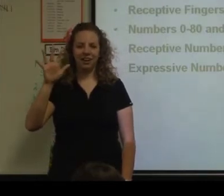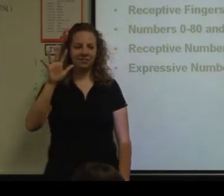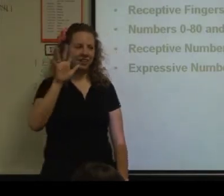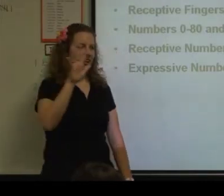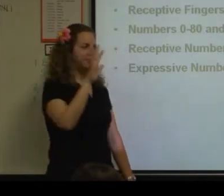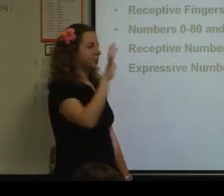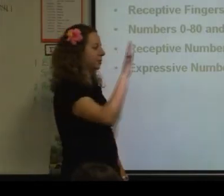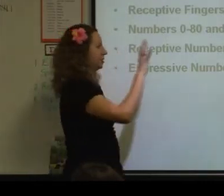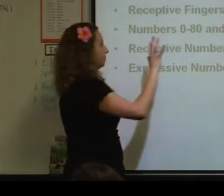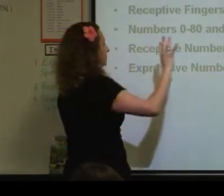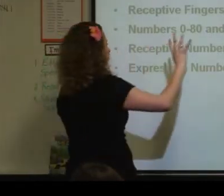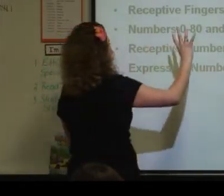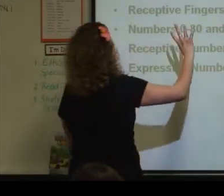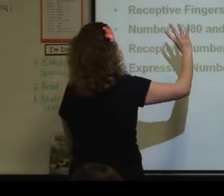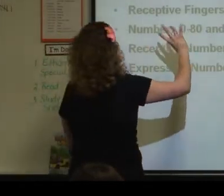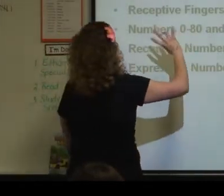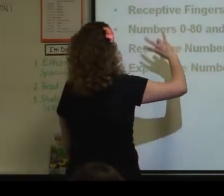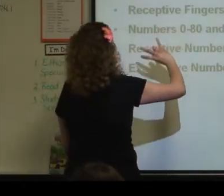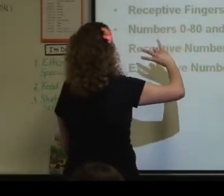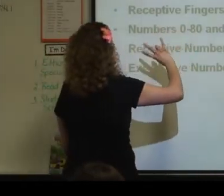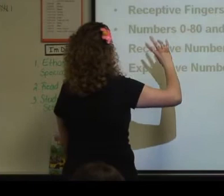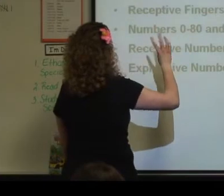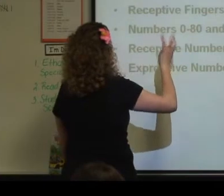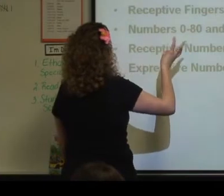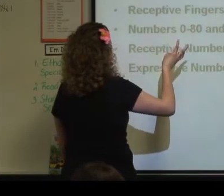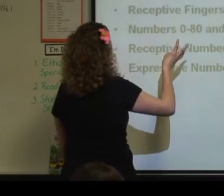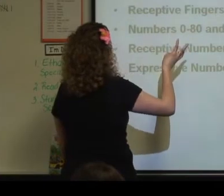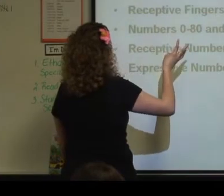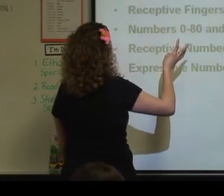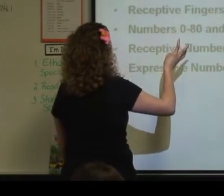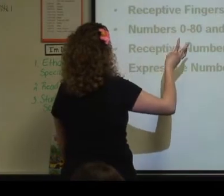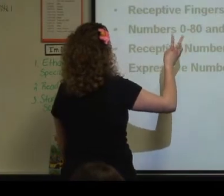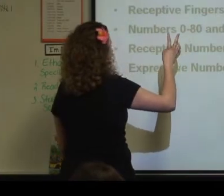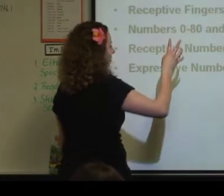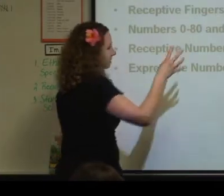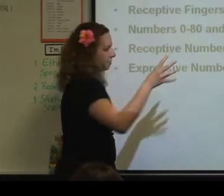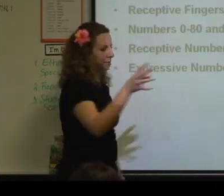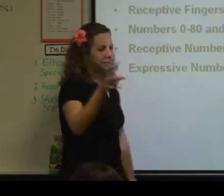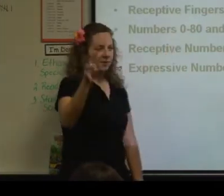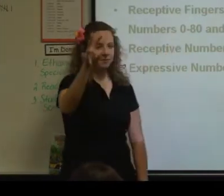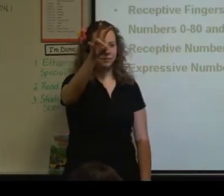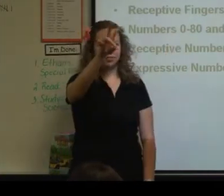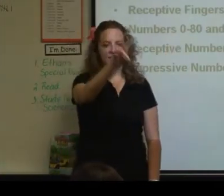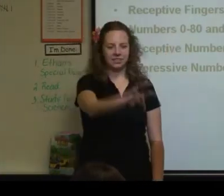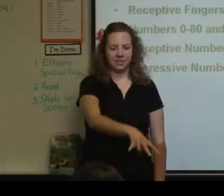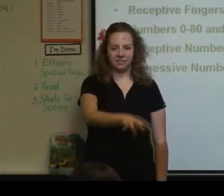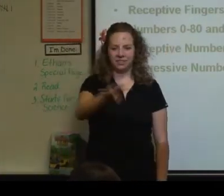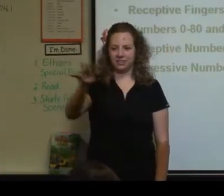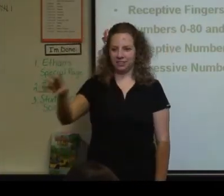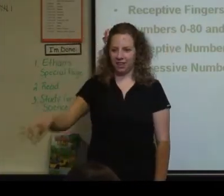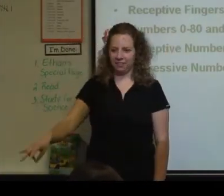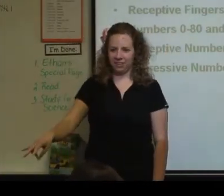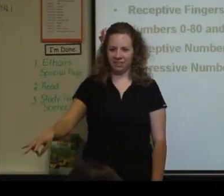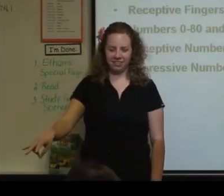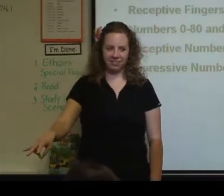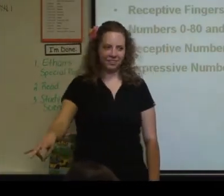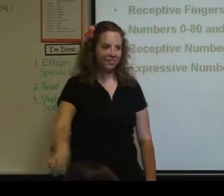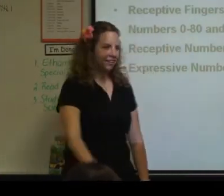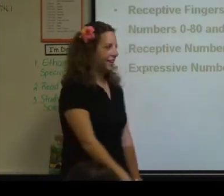75. Okay, just the bigger number first. So 76, double number, 77.